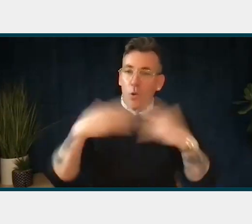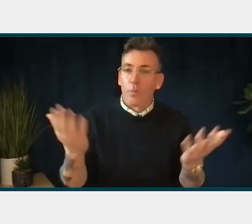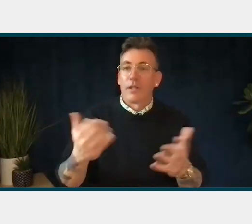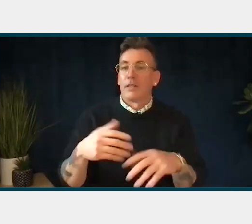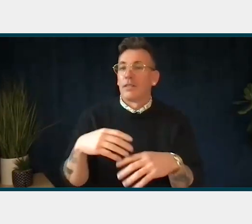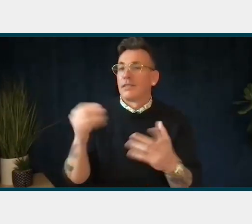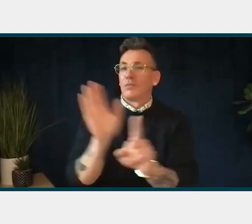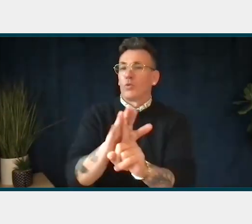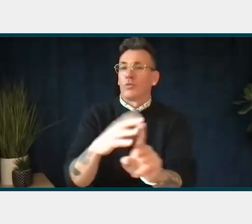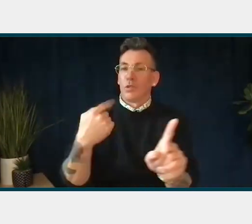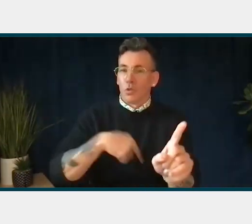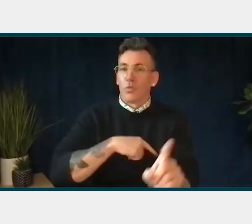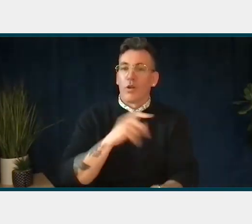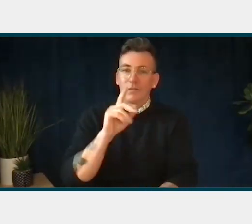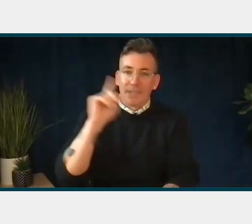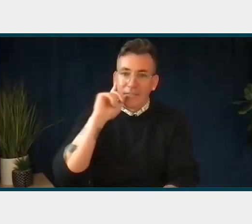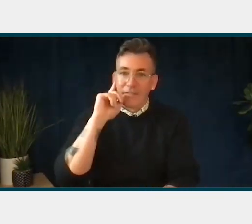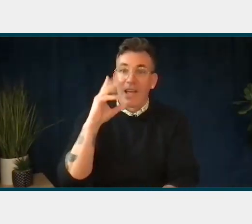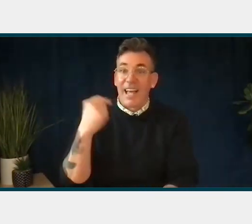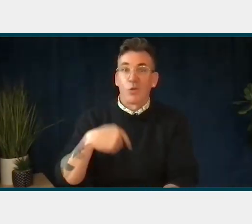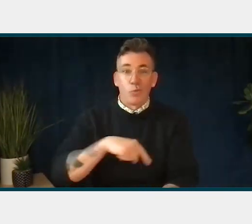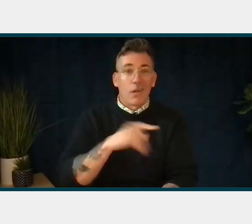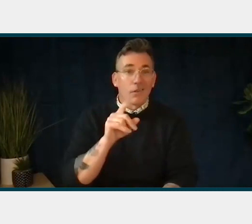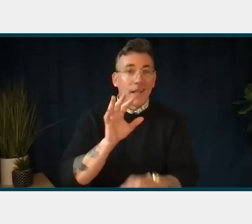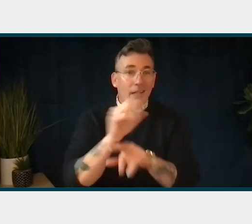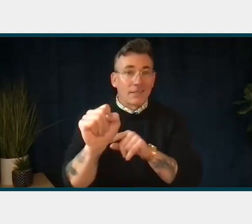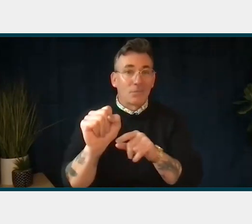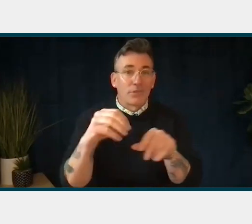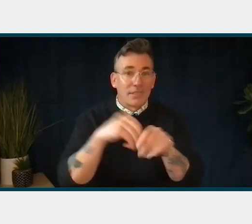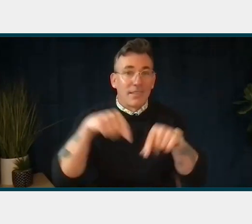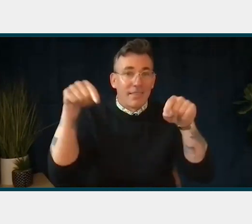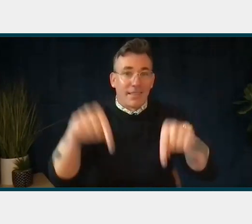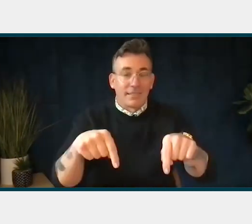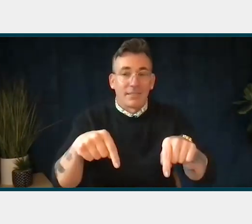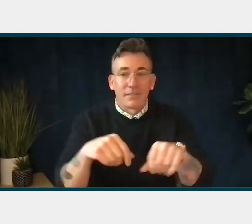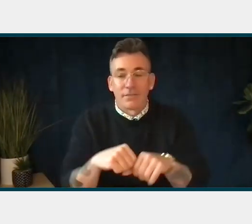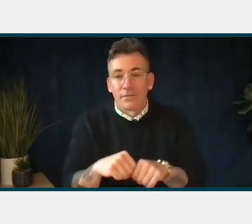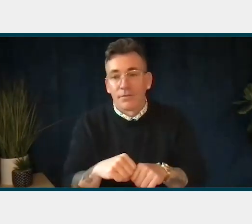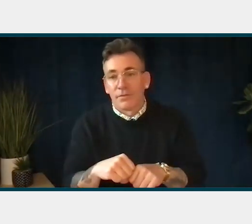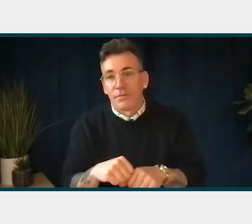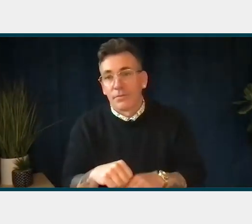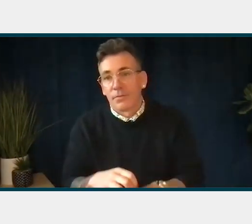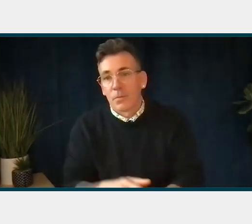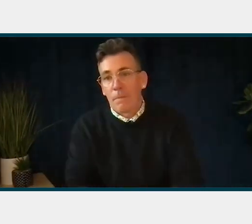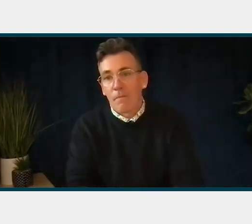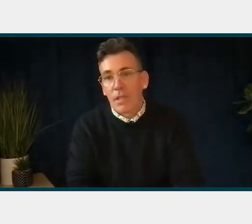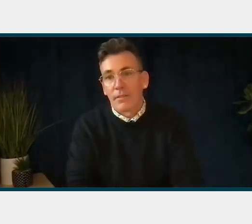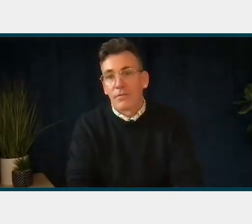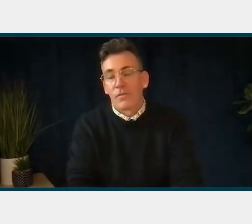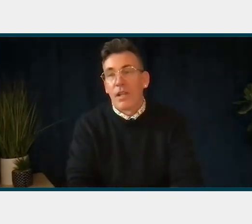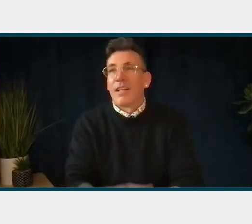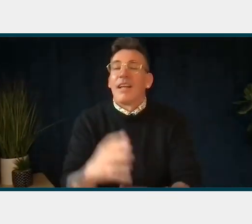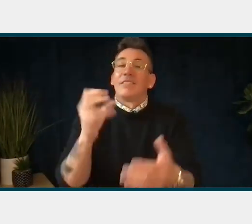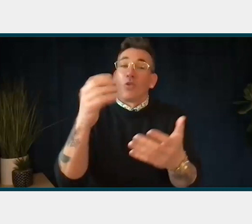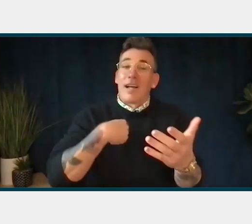Being proud and out and open and loud about your deafness and exposing deafness and excellence within